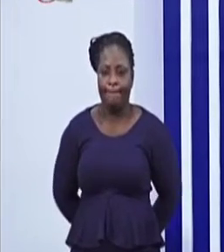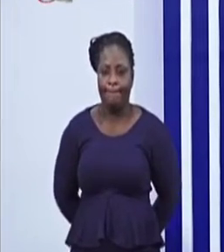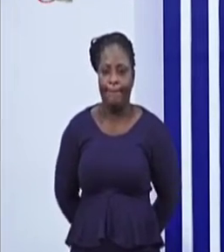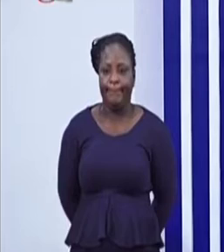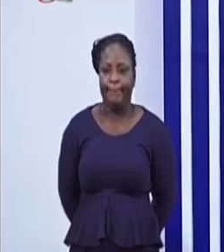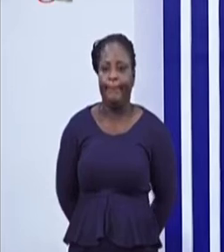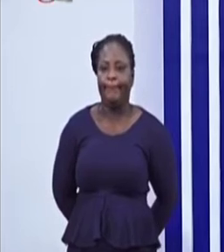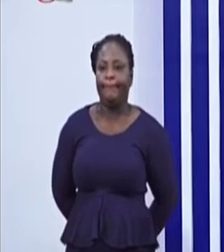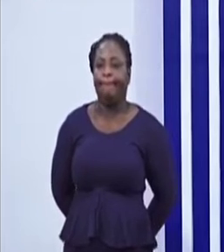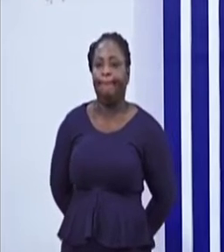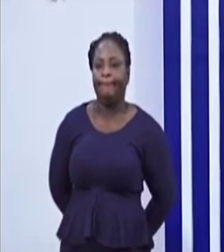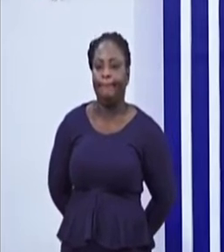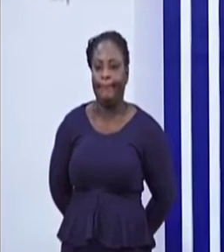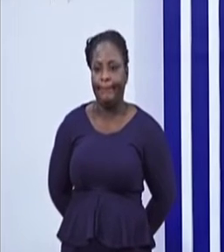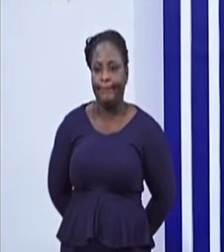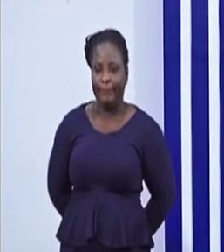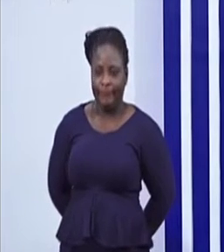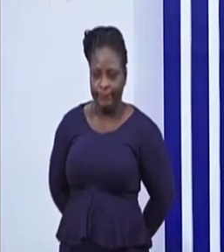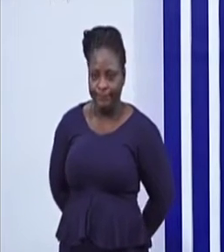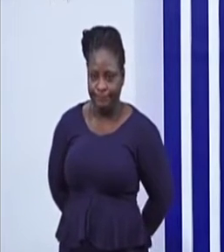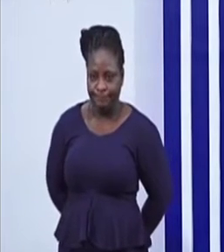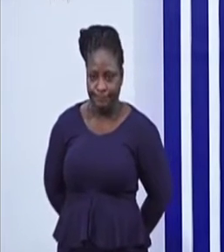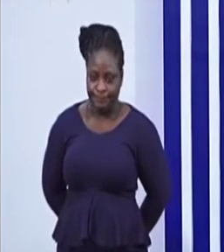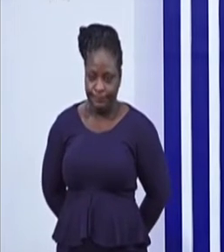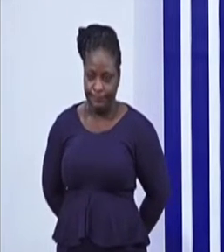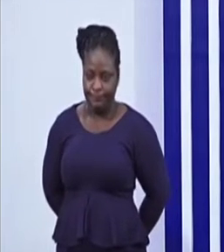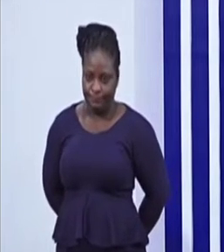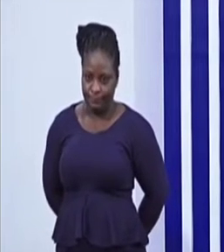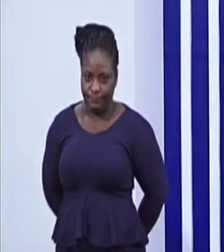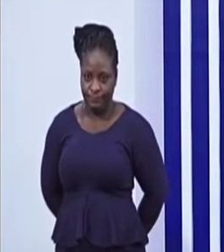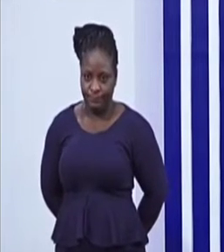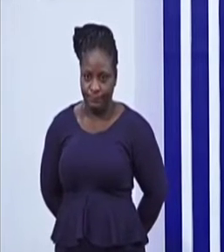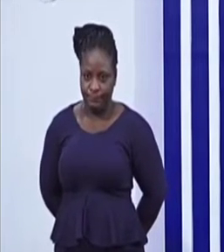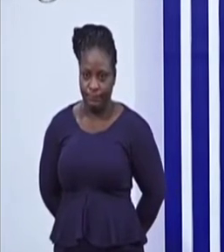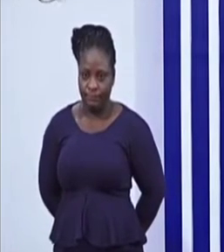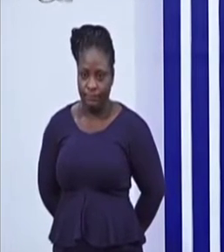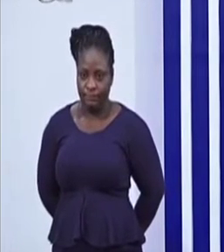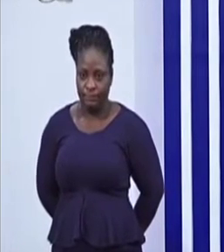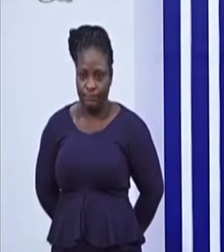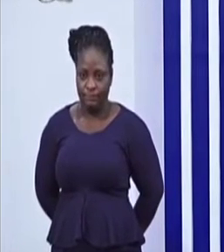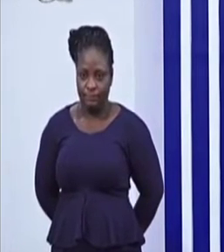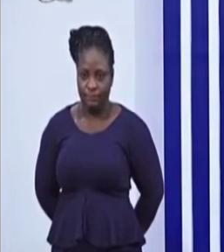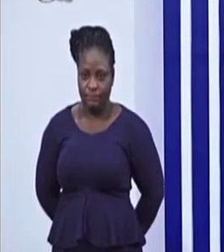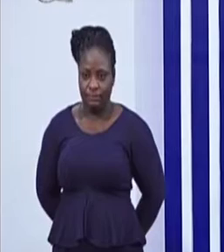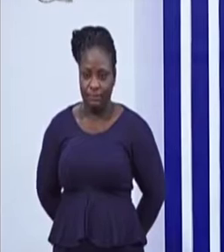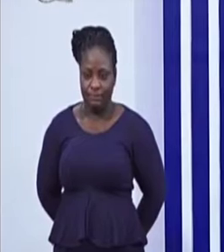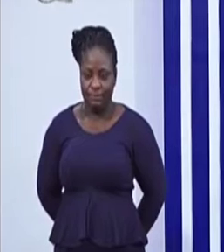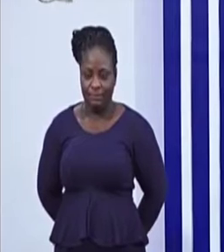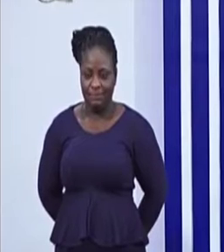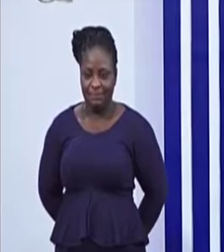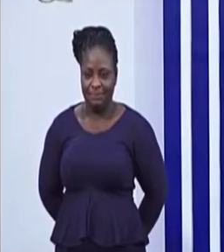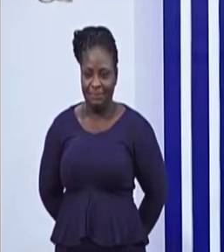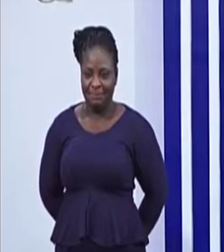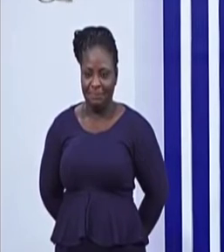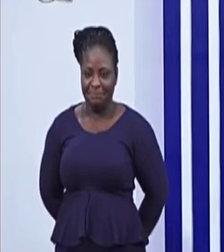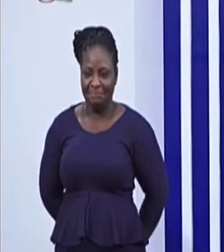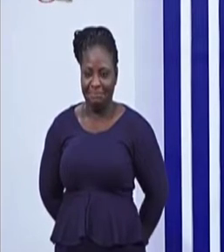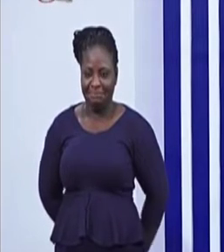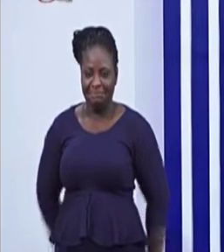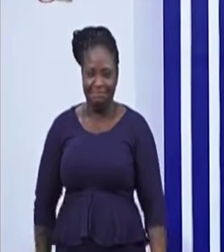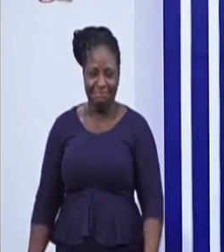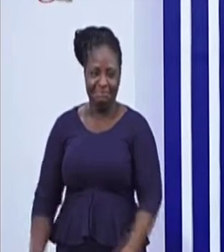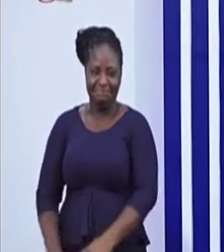Anya Kolobenyana, Beba Obnye Buaneto, Fubai Fulat, Ketadagan and Kubal Paramepoint Fulat, Nimulo Adagan